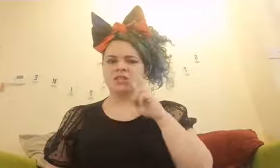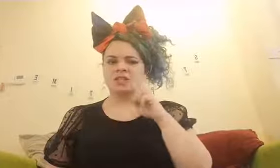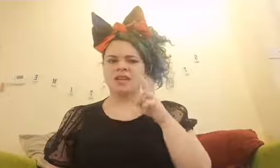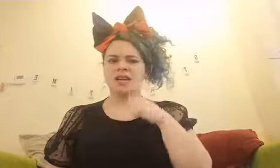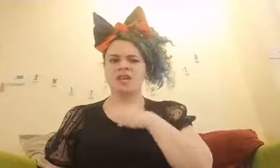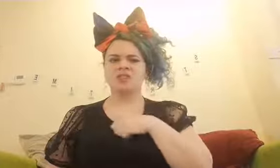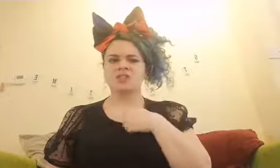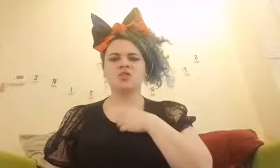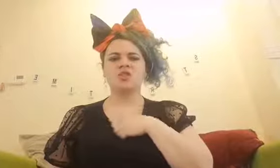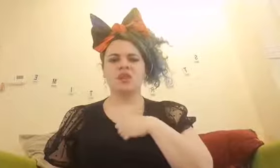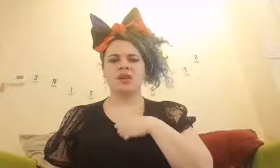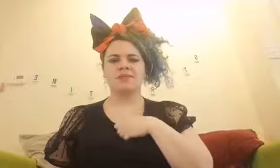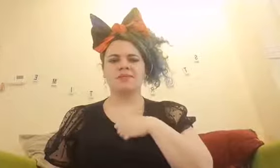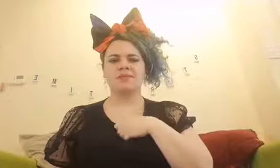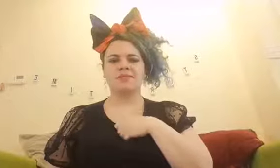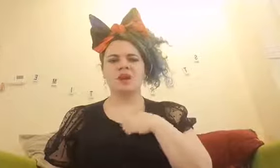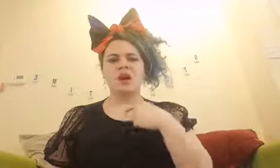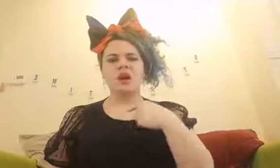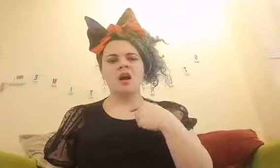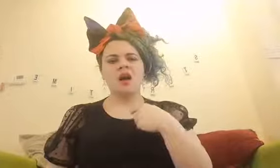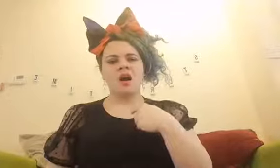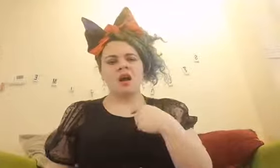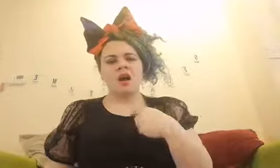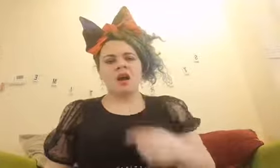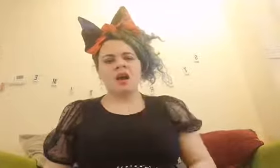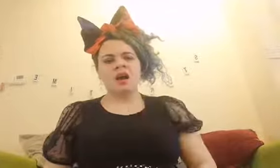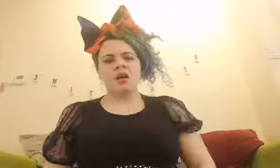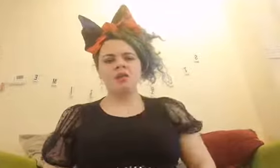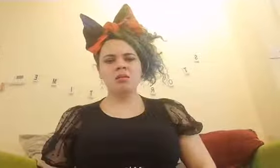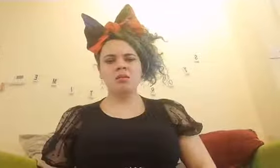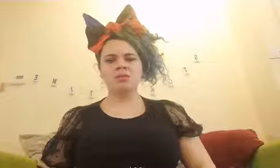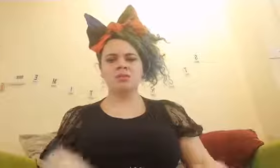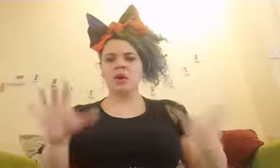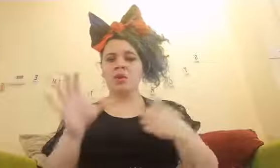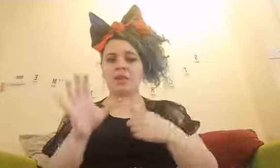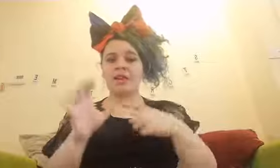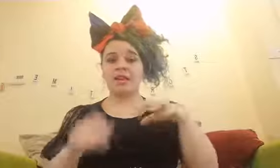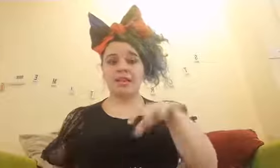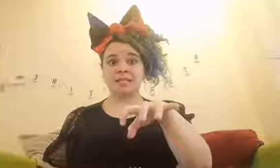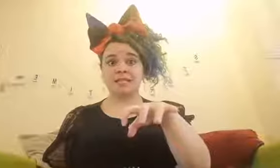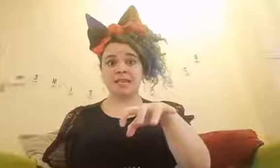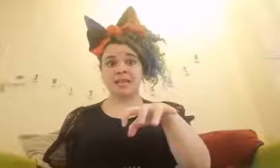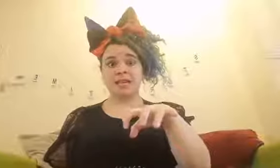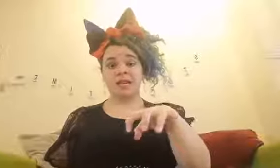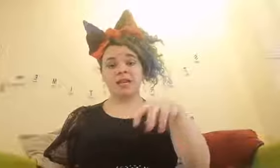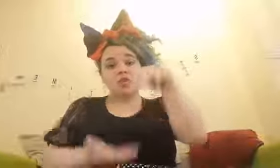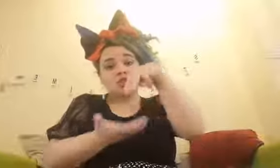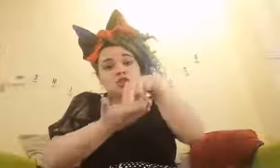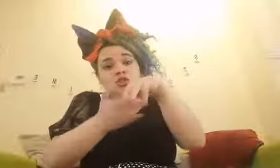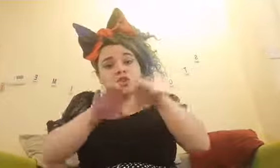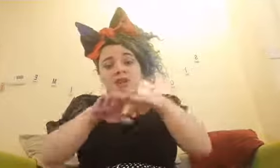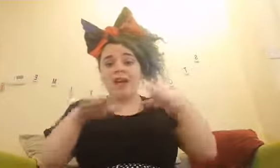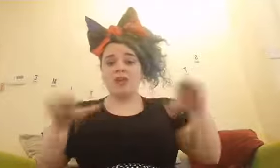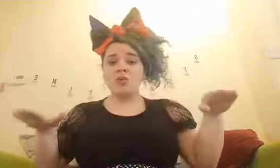should say sorry. So Anansi stood at the